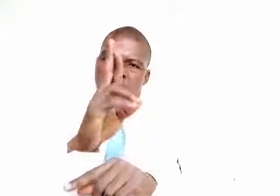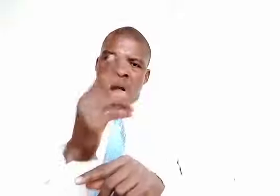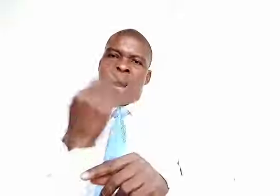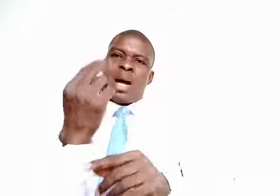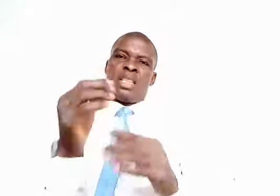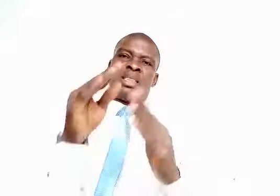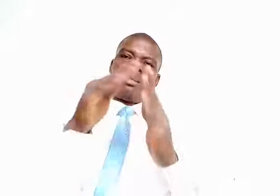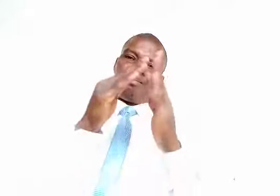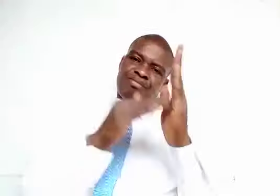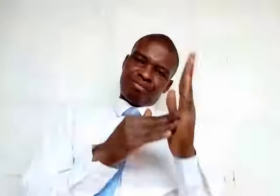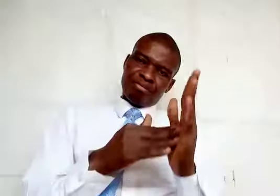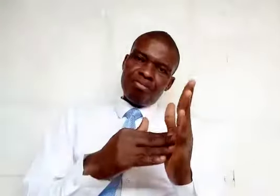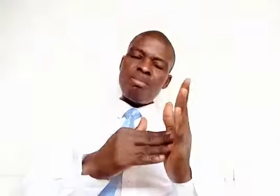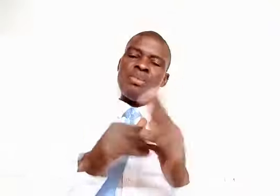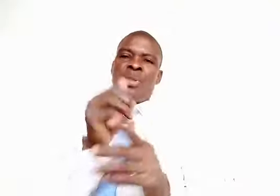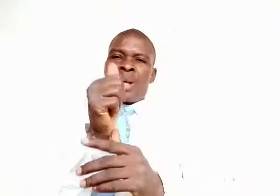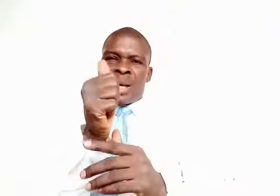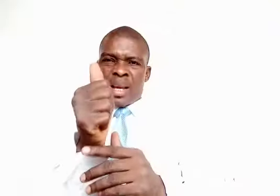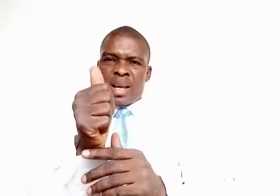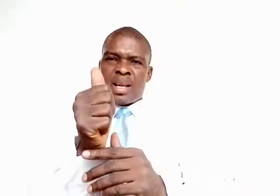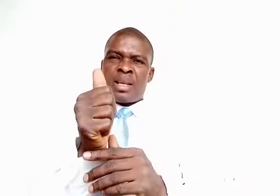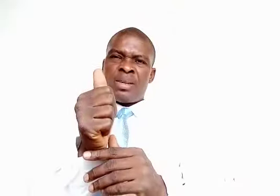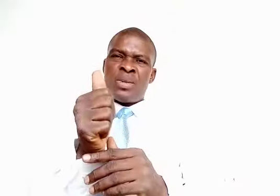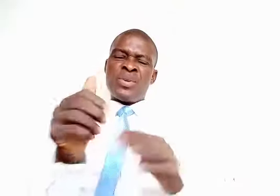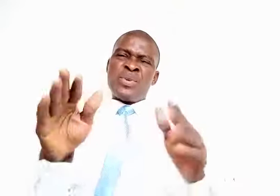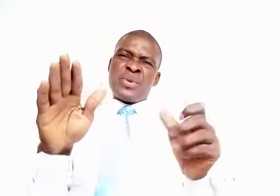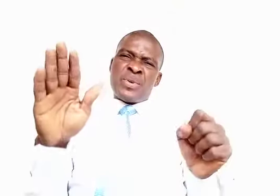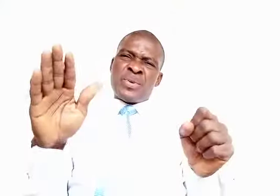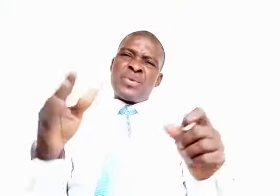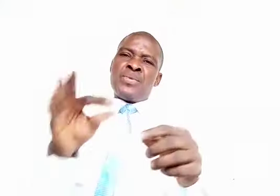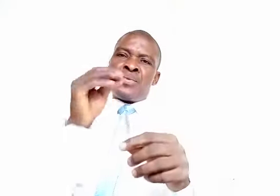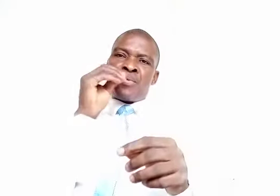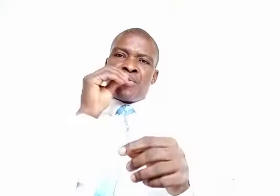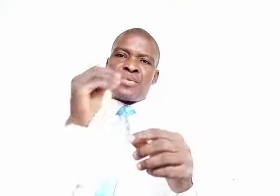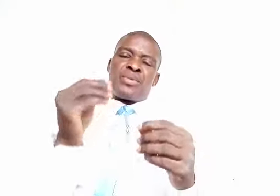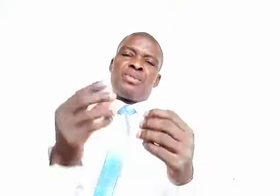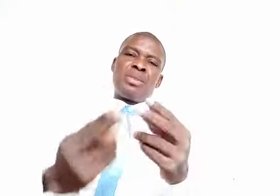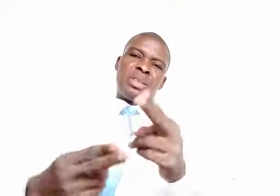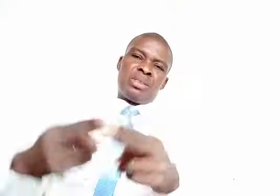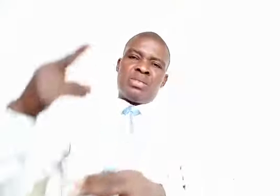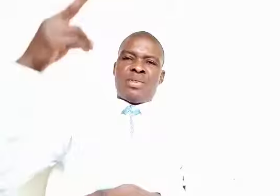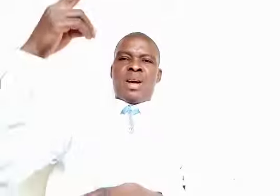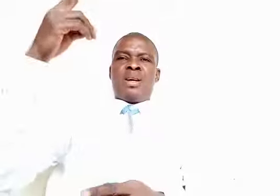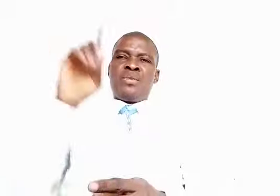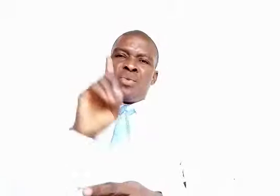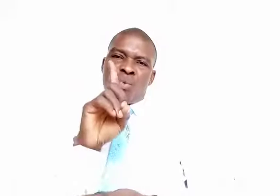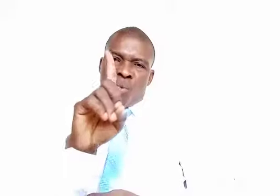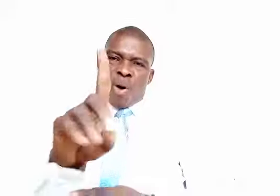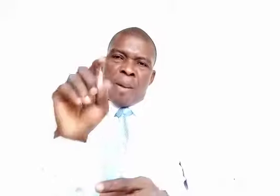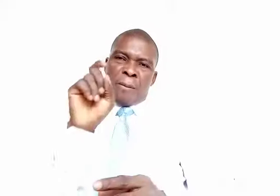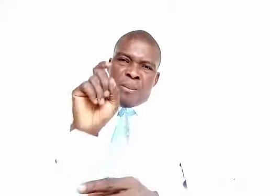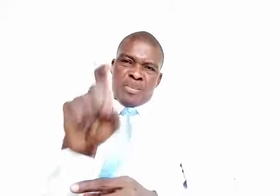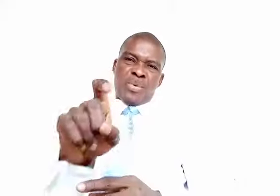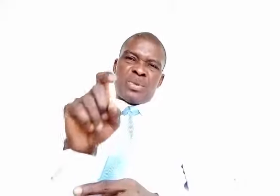follows. A. Food importation rise to 1.2 trillion